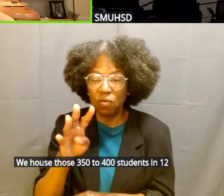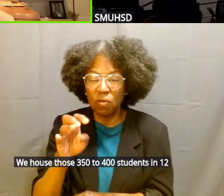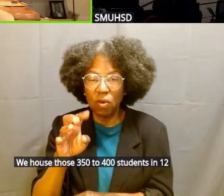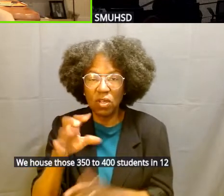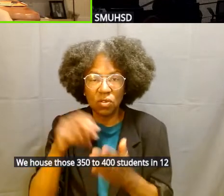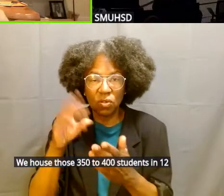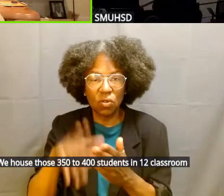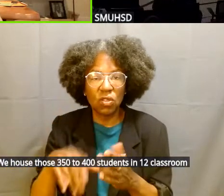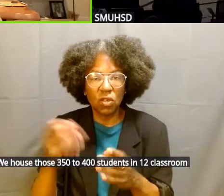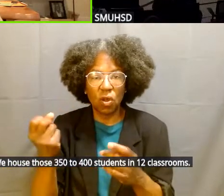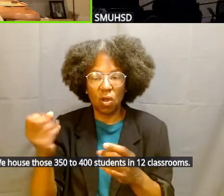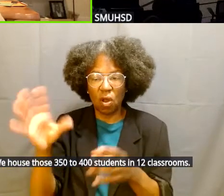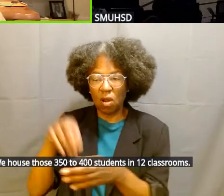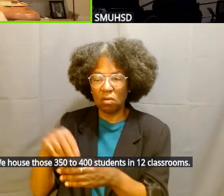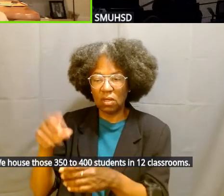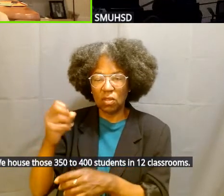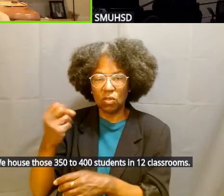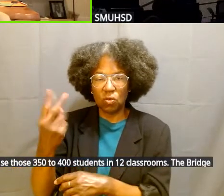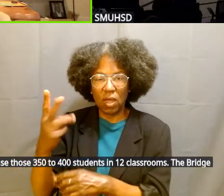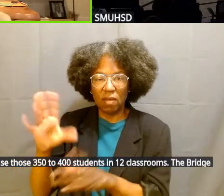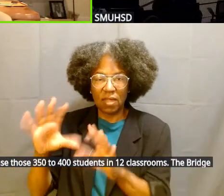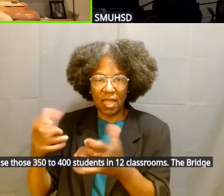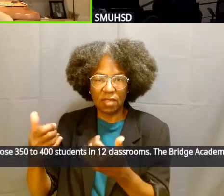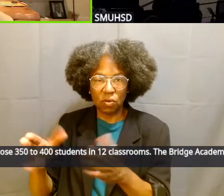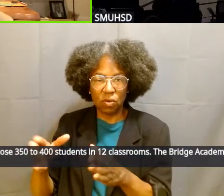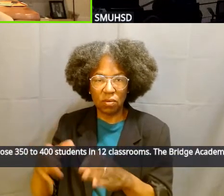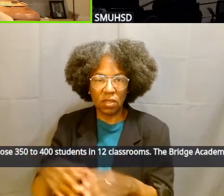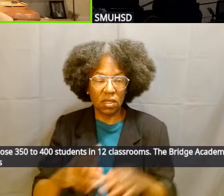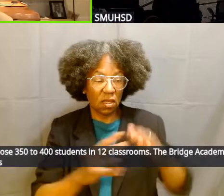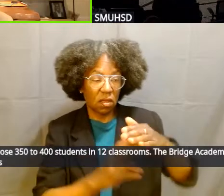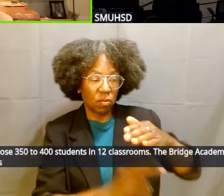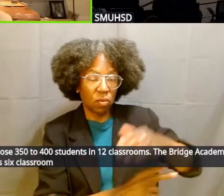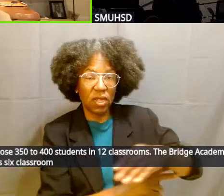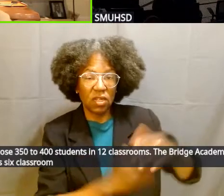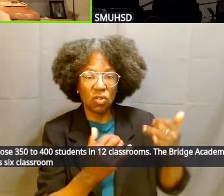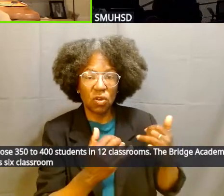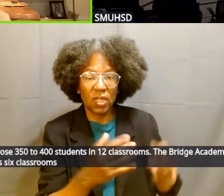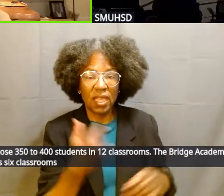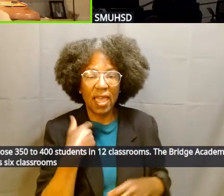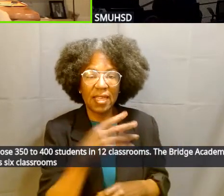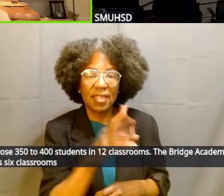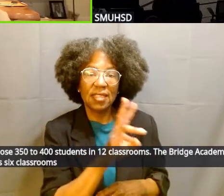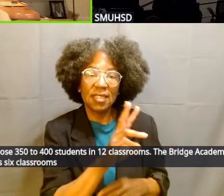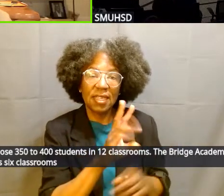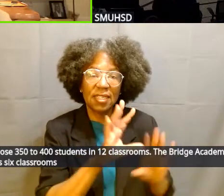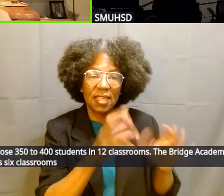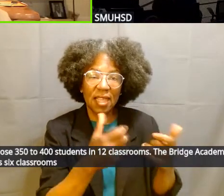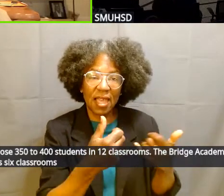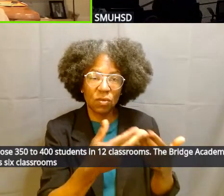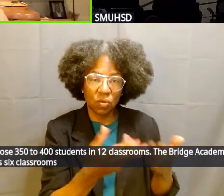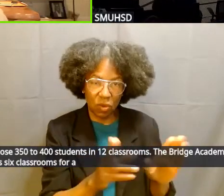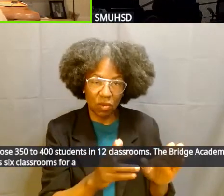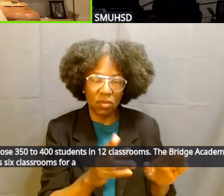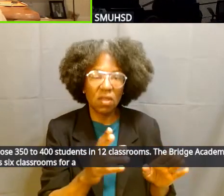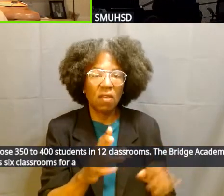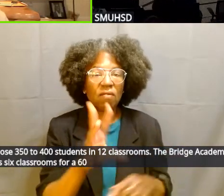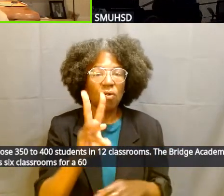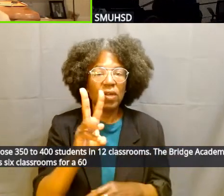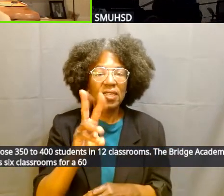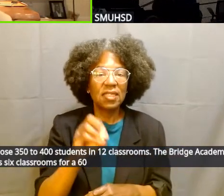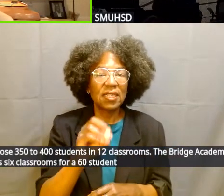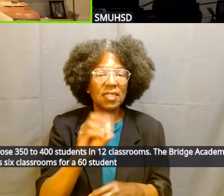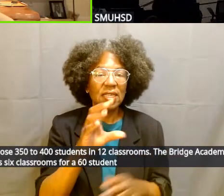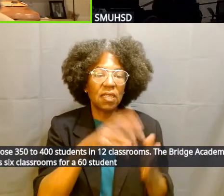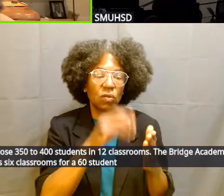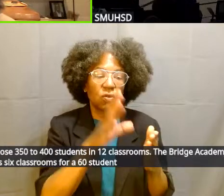classrooms. The Bridge Academy currently has 6 classrooms for a 60 student